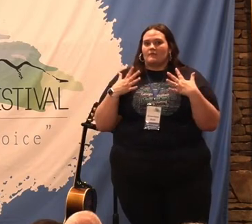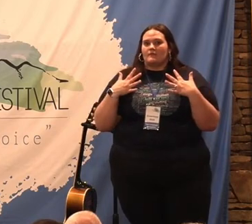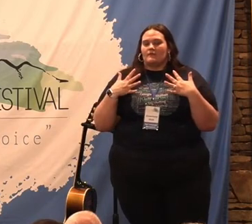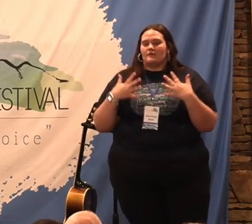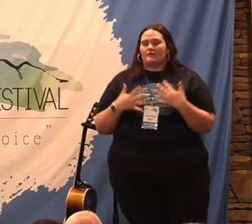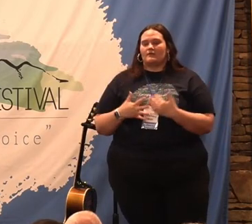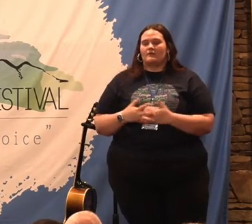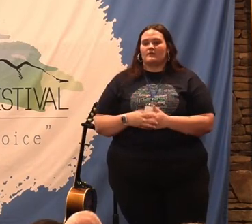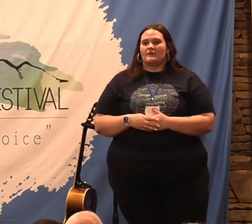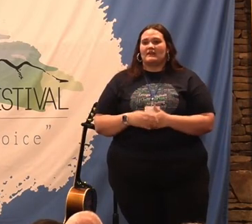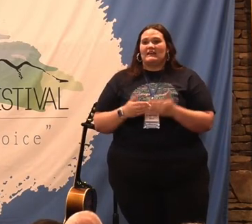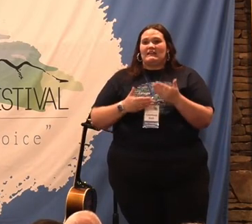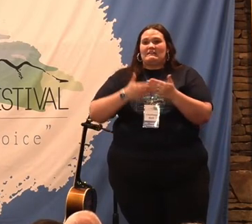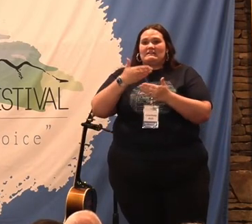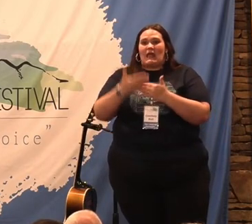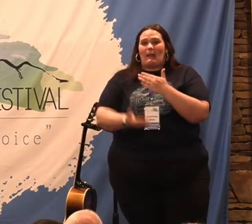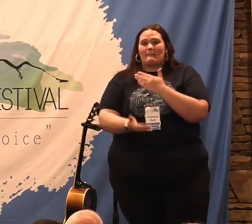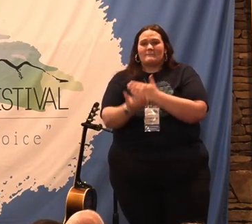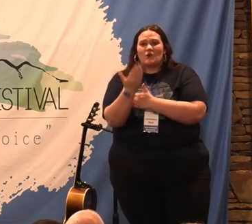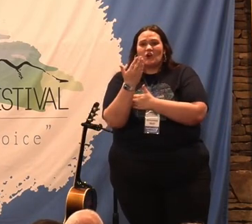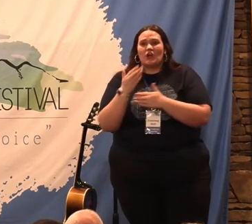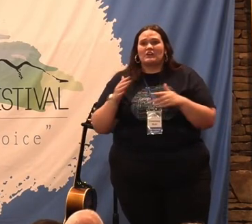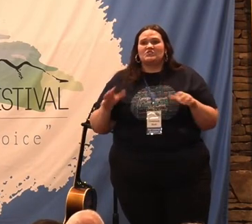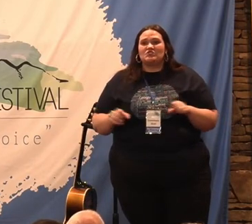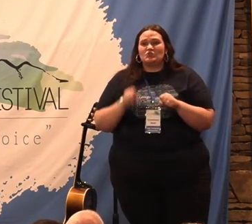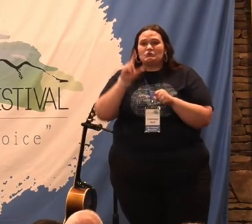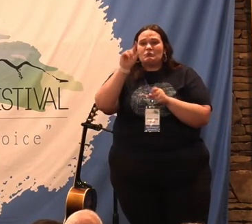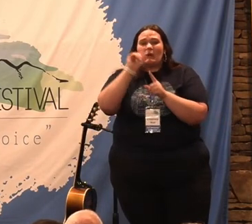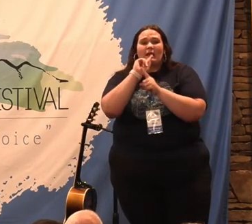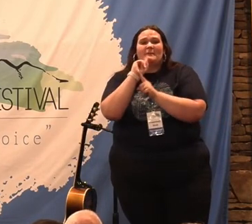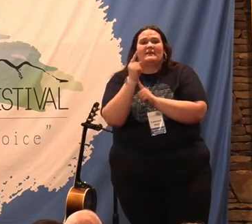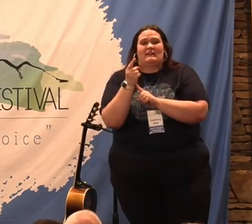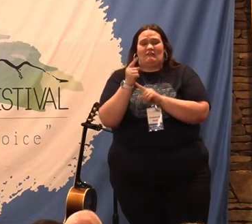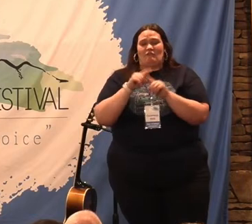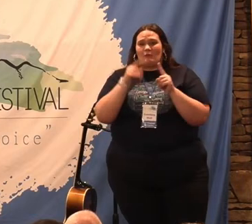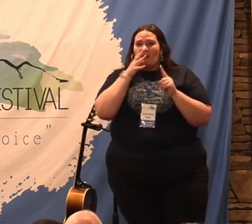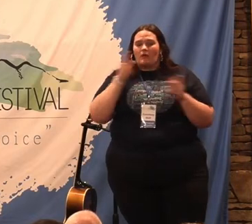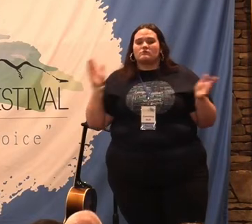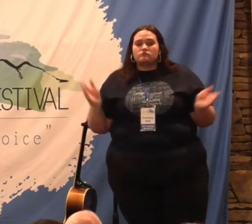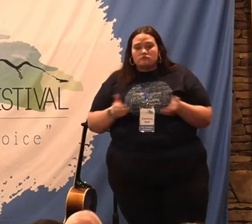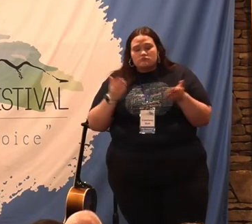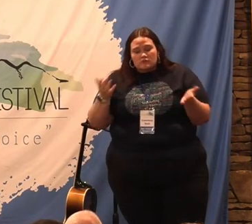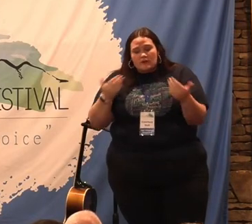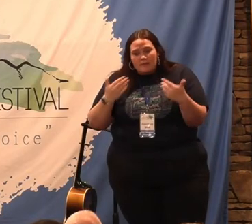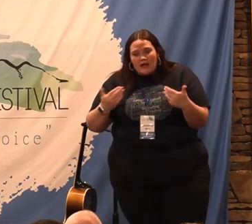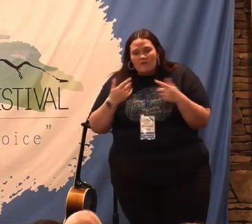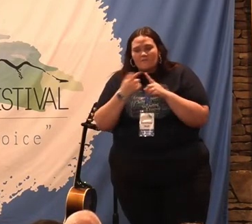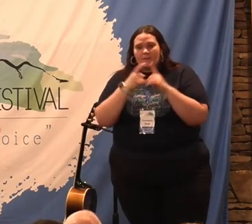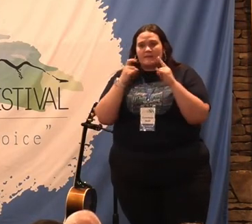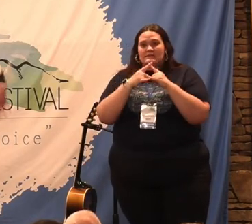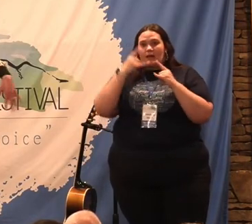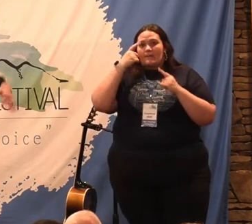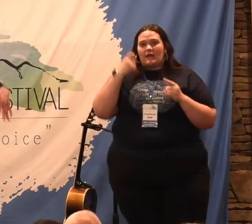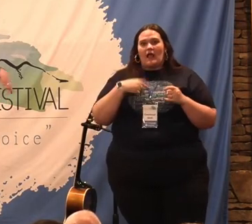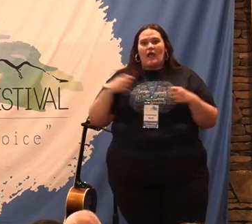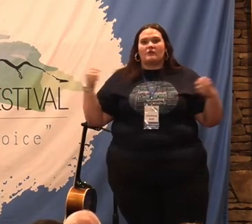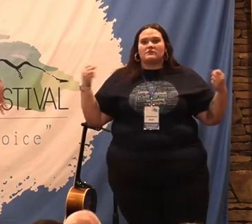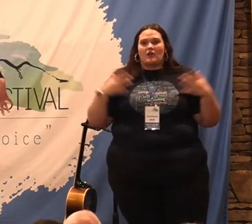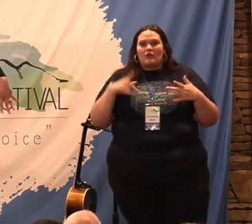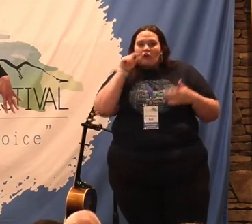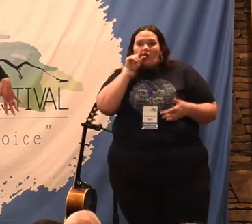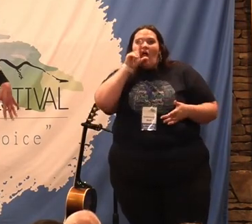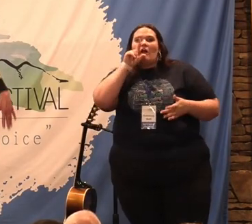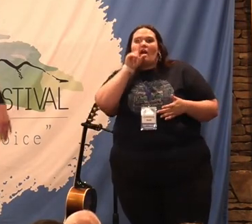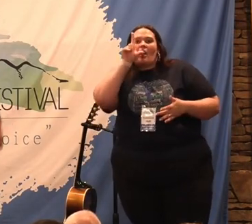The next morning, it took 20 minutes for my mother to convince me to come out of our tent because I was so afraid of caw, caw, caw,